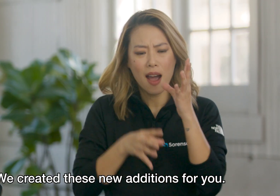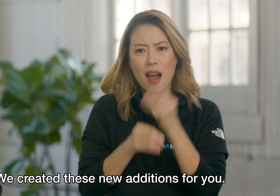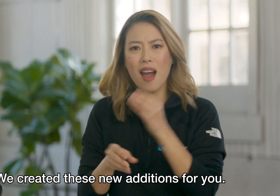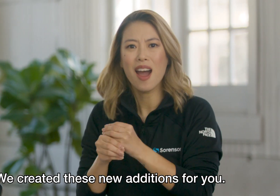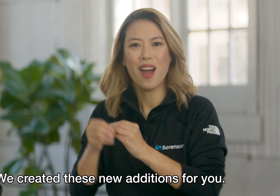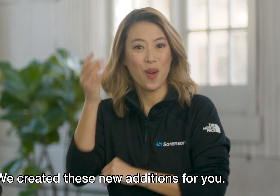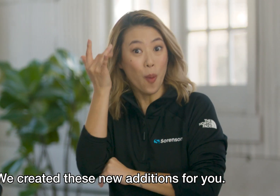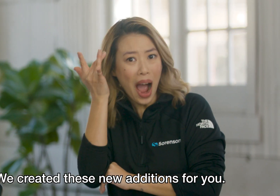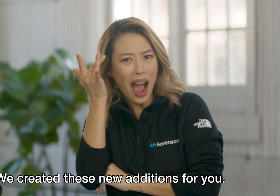new additions for you.